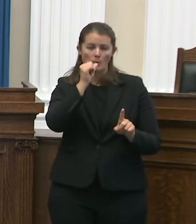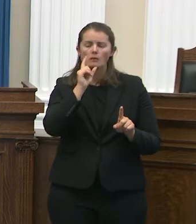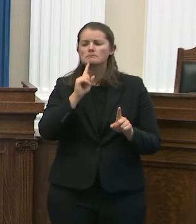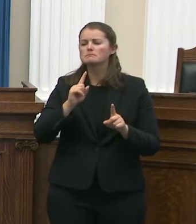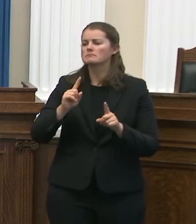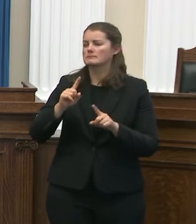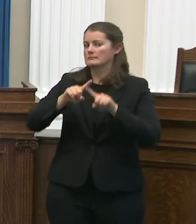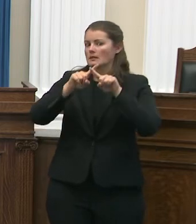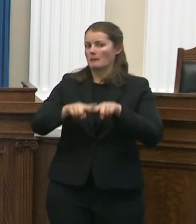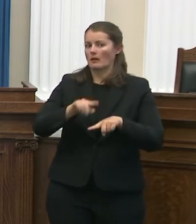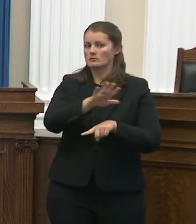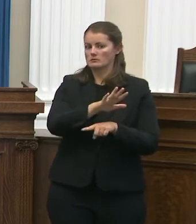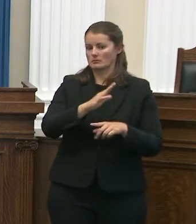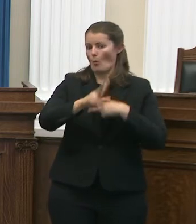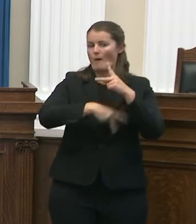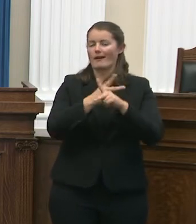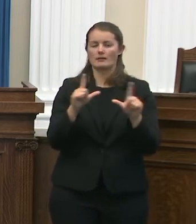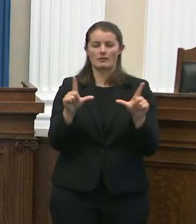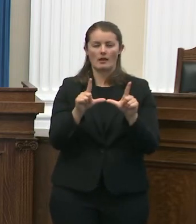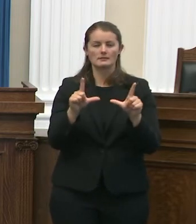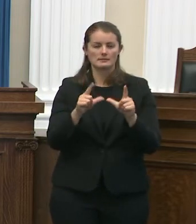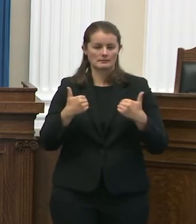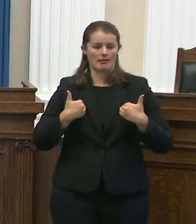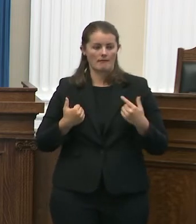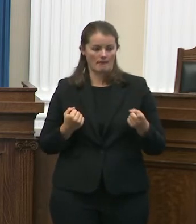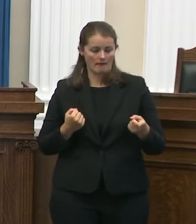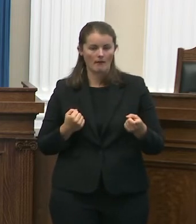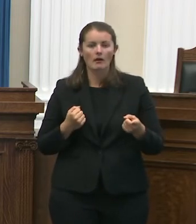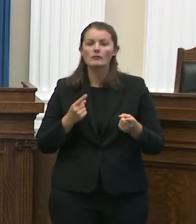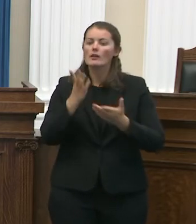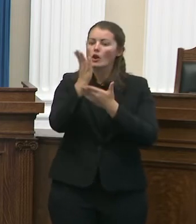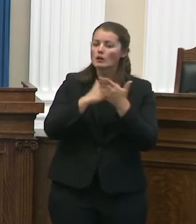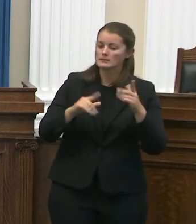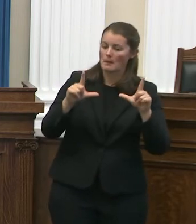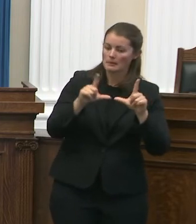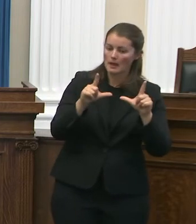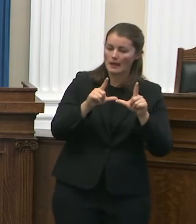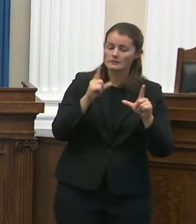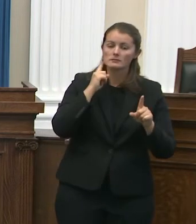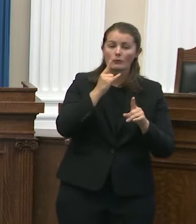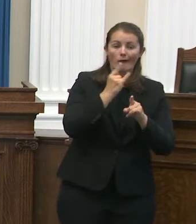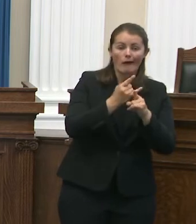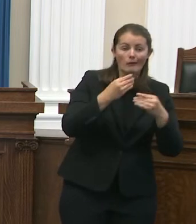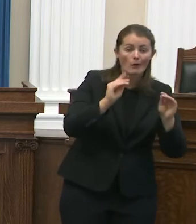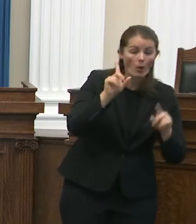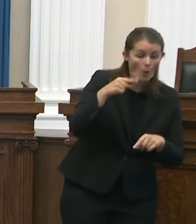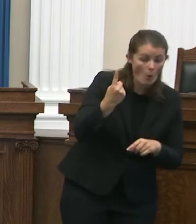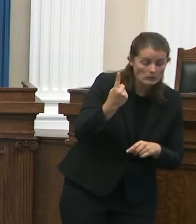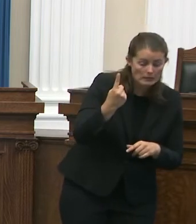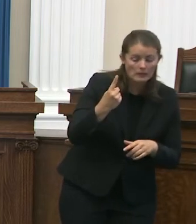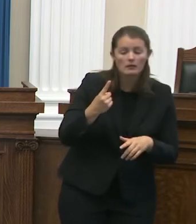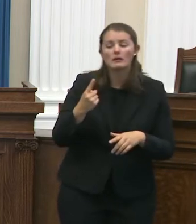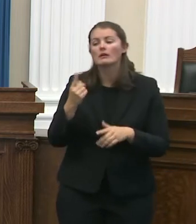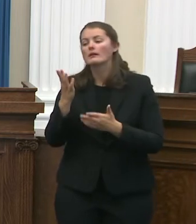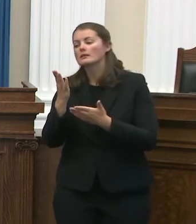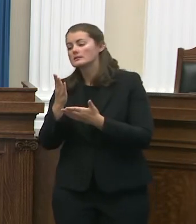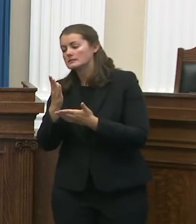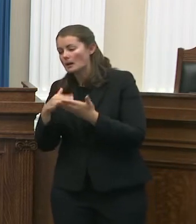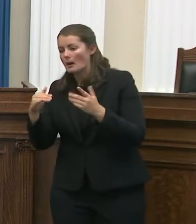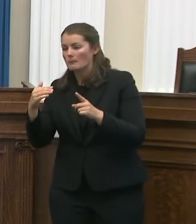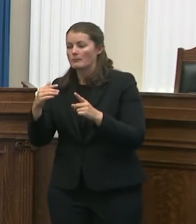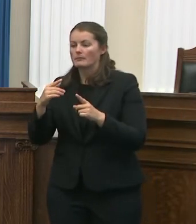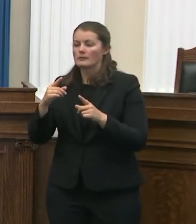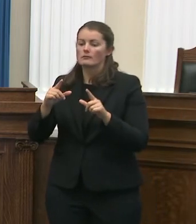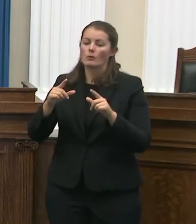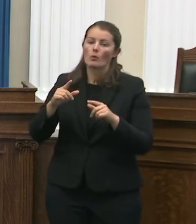certain amount of their business being done for my county days in terms of food sales. You can't open up, call it a restaurant, and just serve alcohol. Now, if he's in the